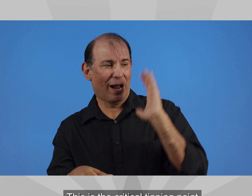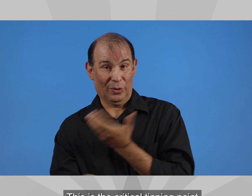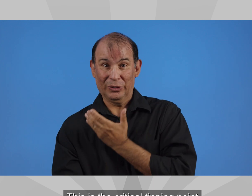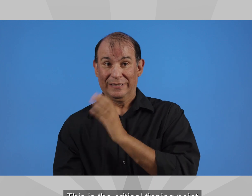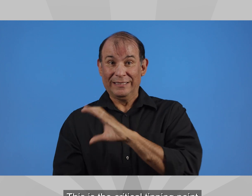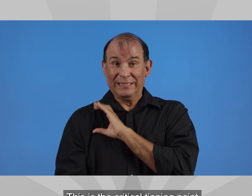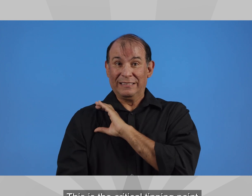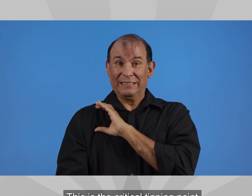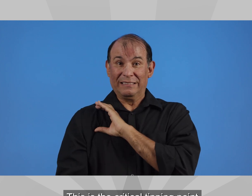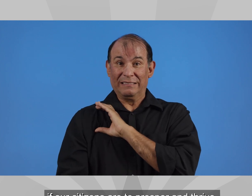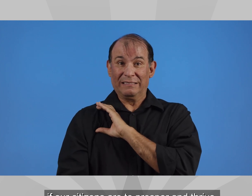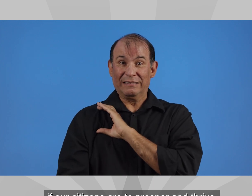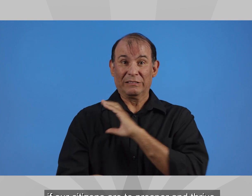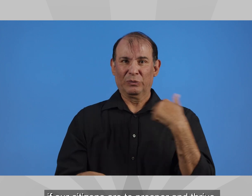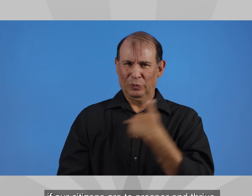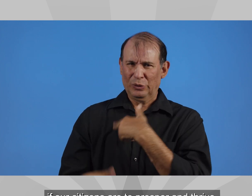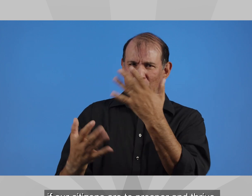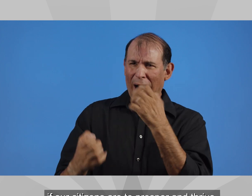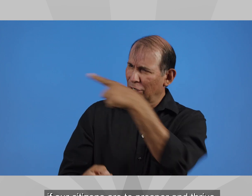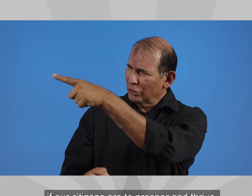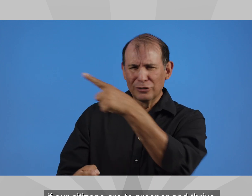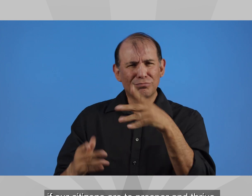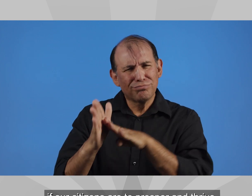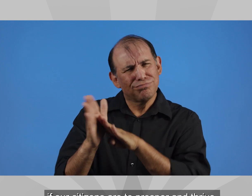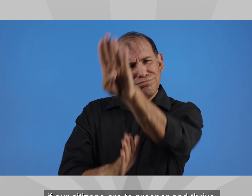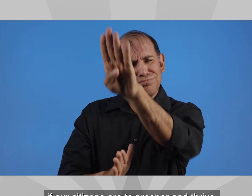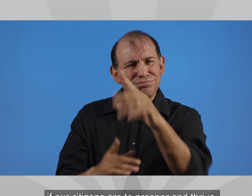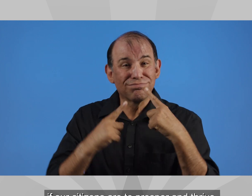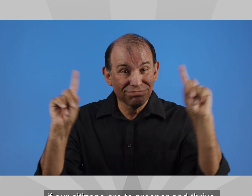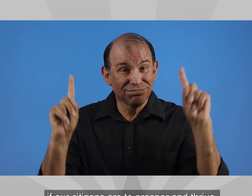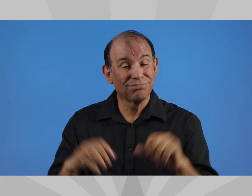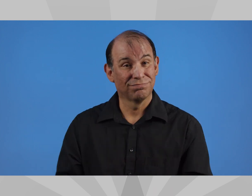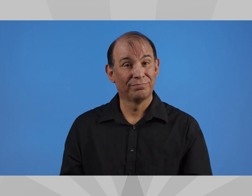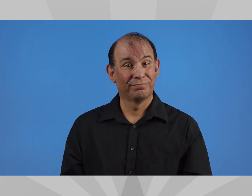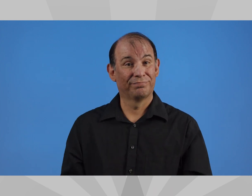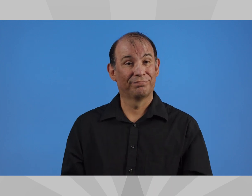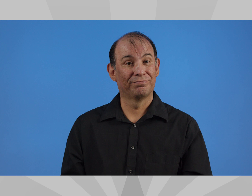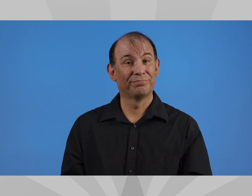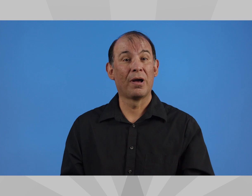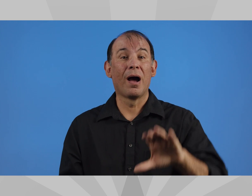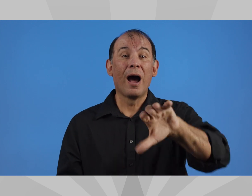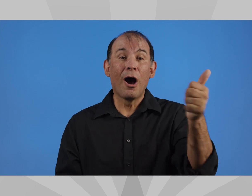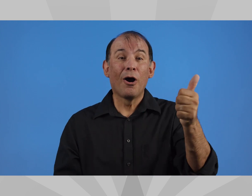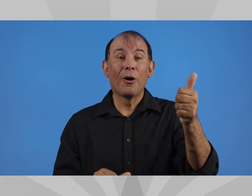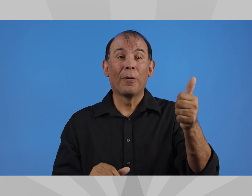This is the critical tipping point if our citizens are to prosper and thrive.